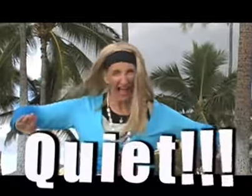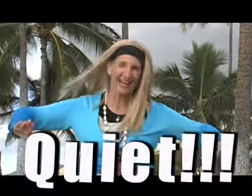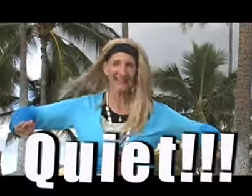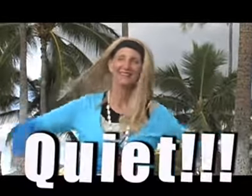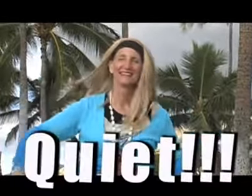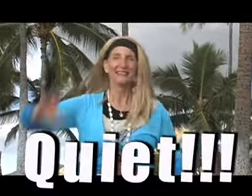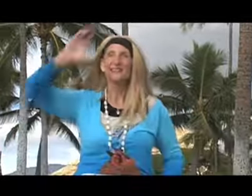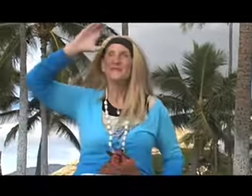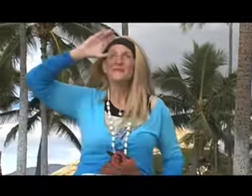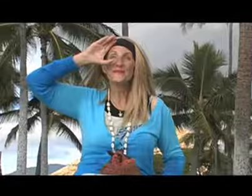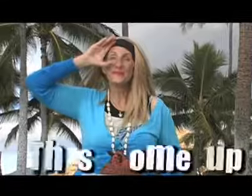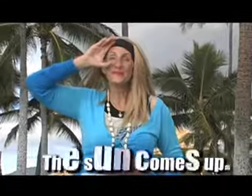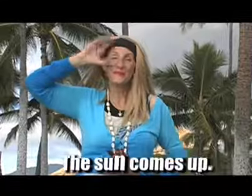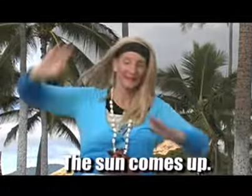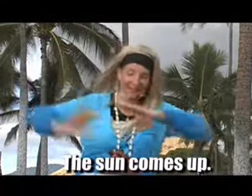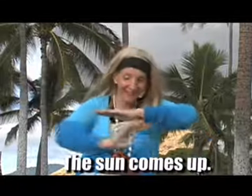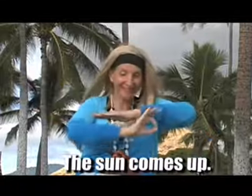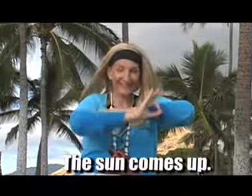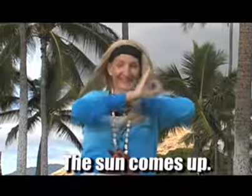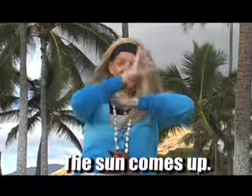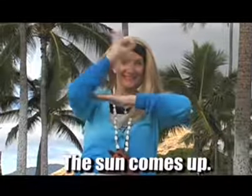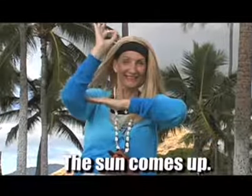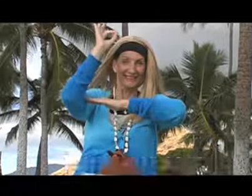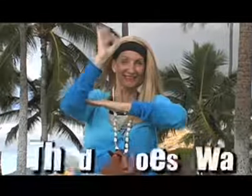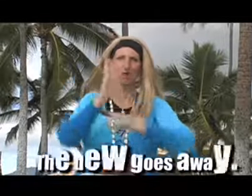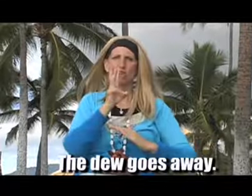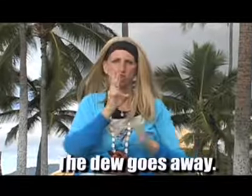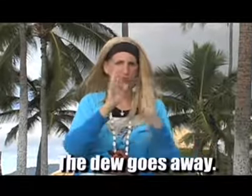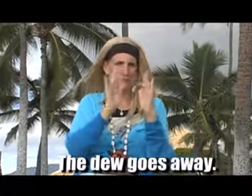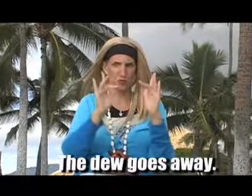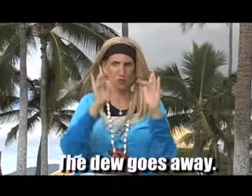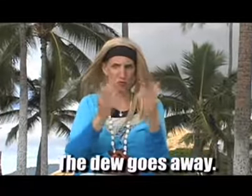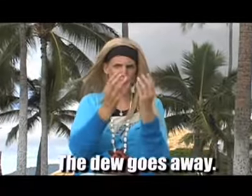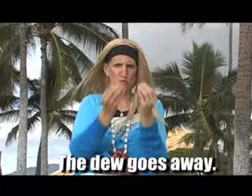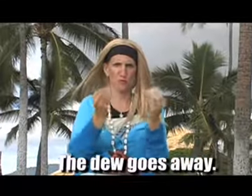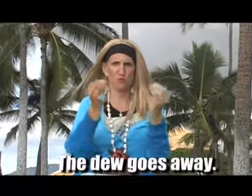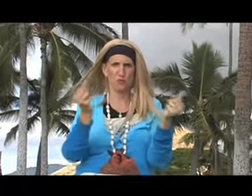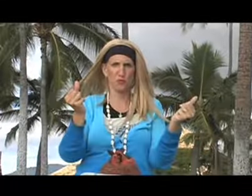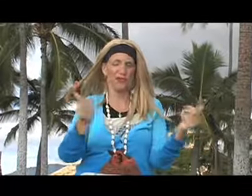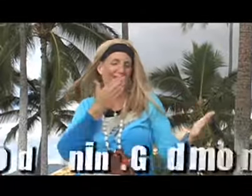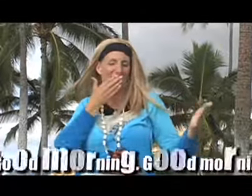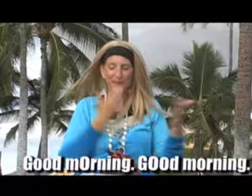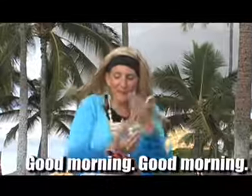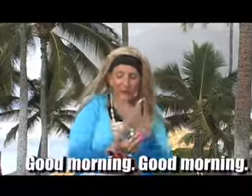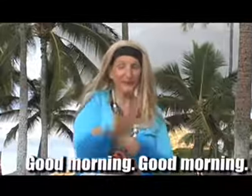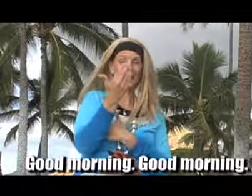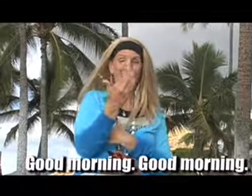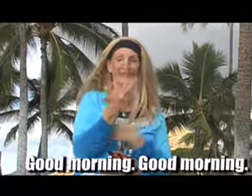Quiet! The sun rises up, the dew goes away. Good morning,